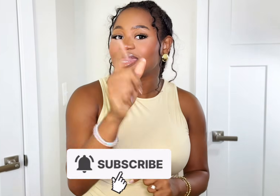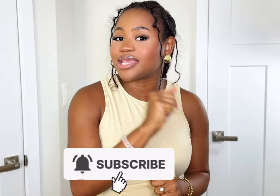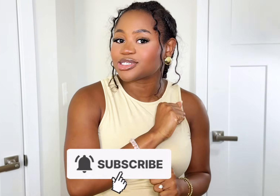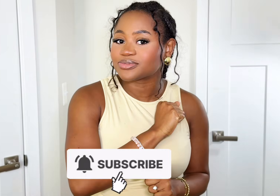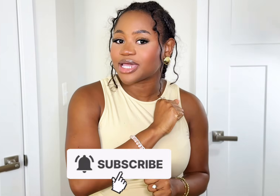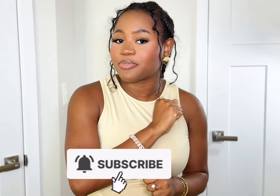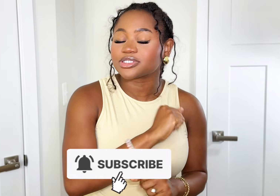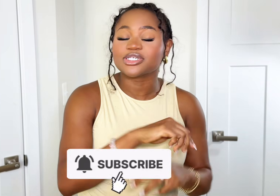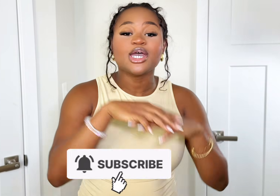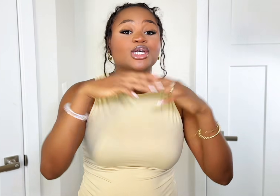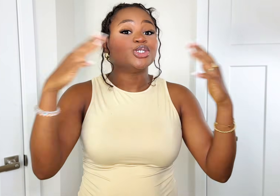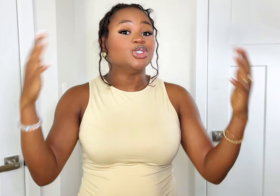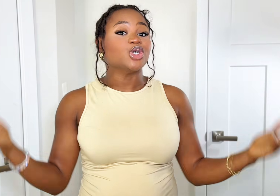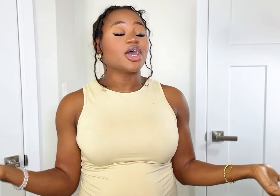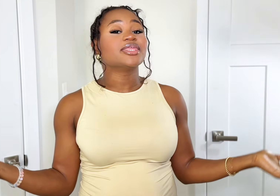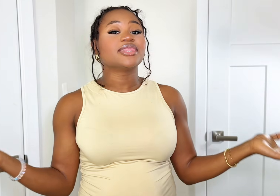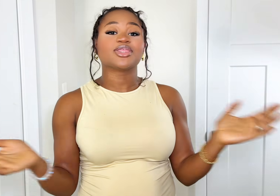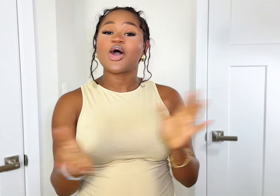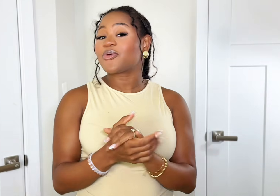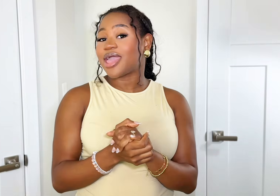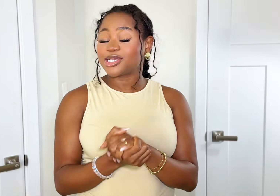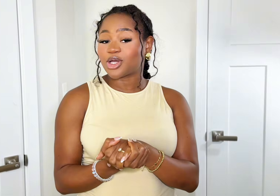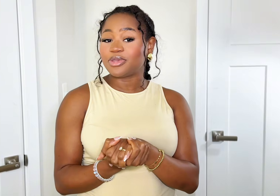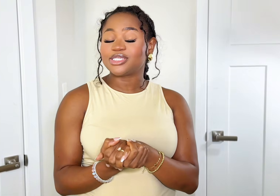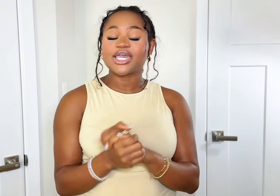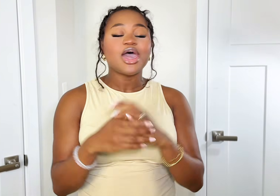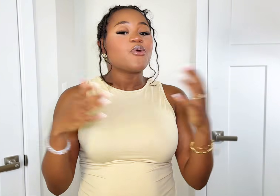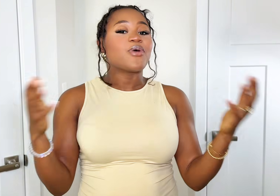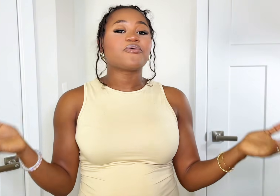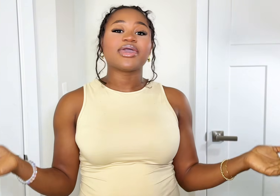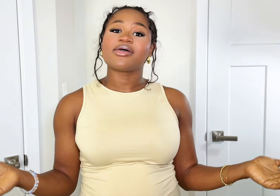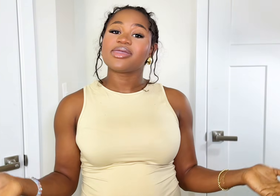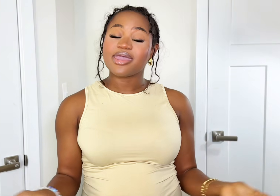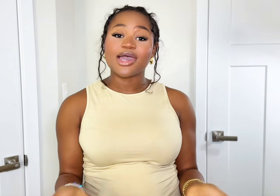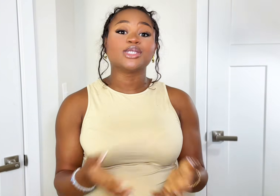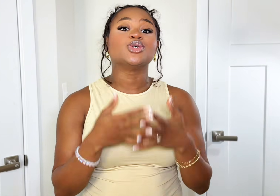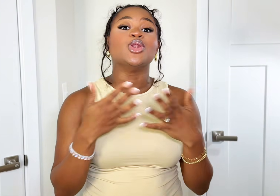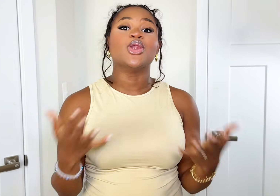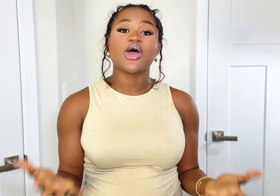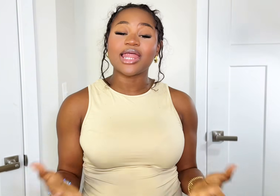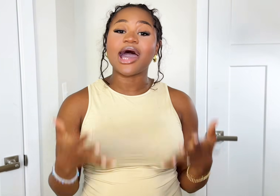that subscribe button to join the Talk with Hands community, where we are here to learn